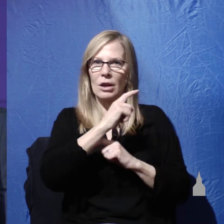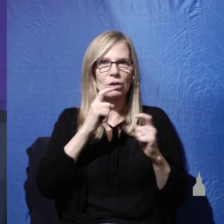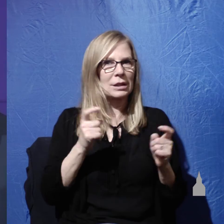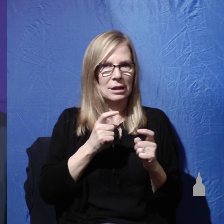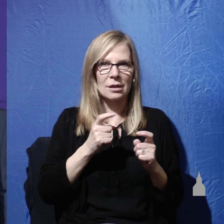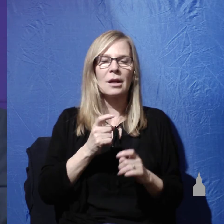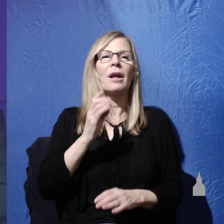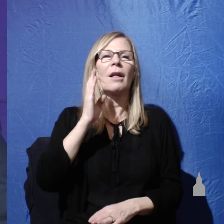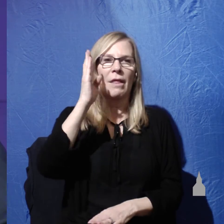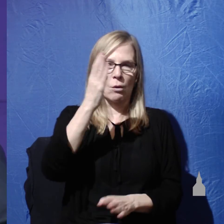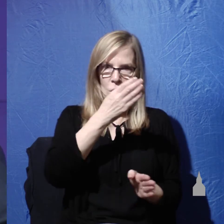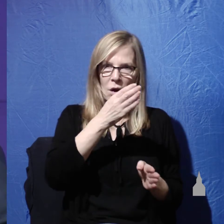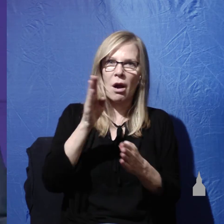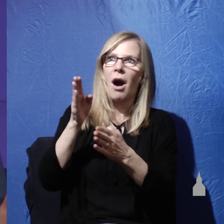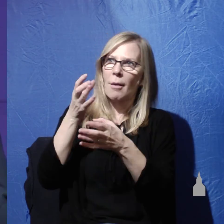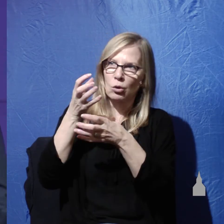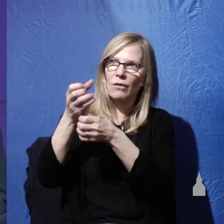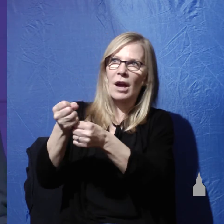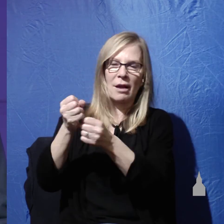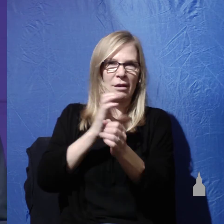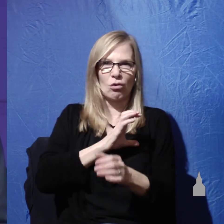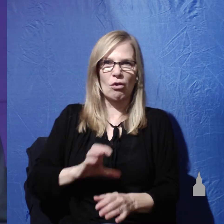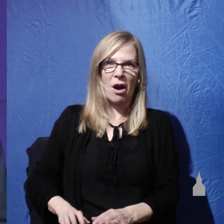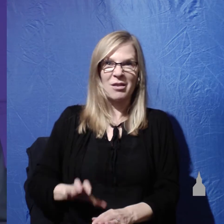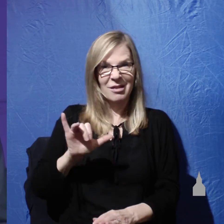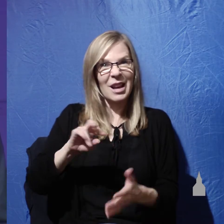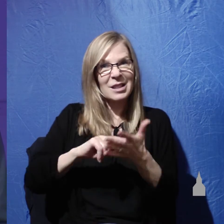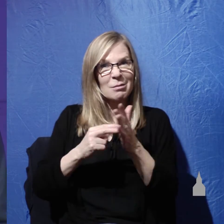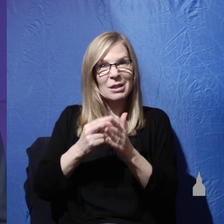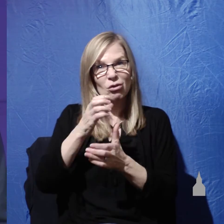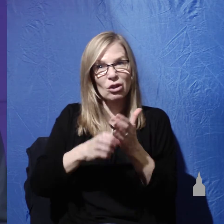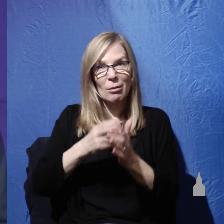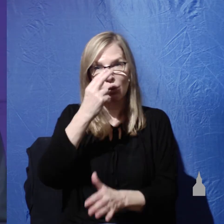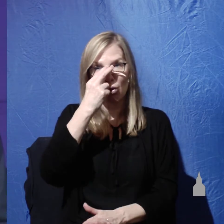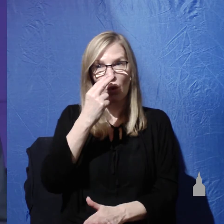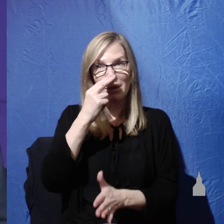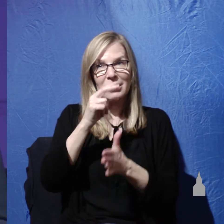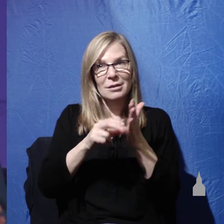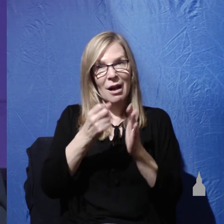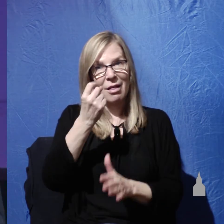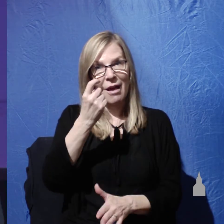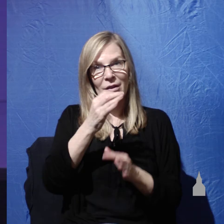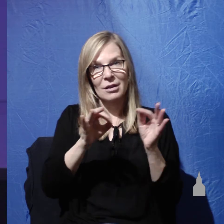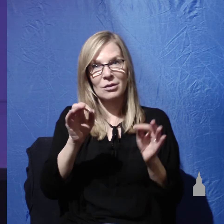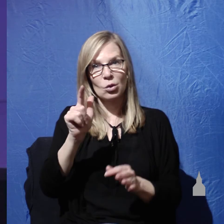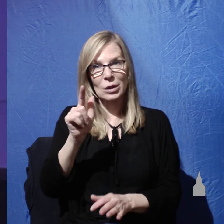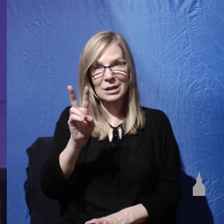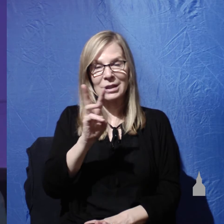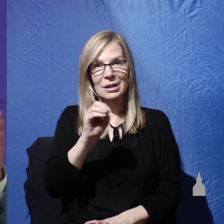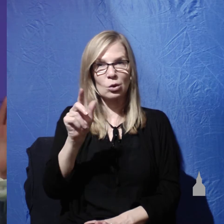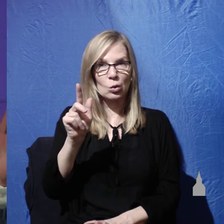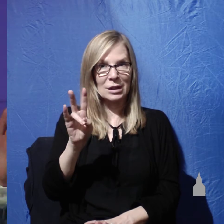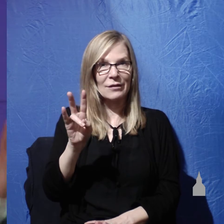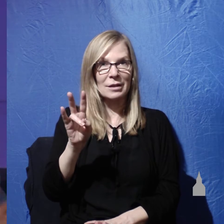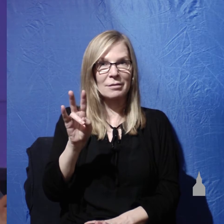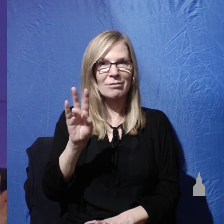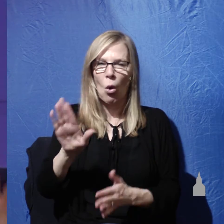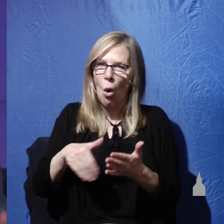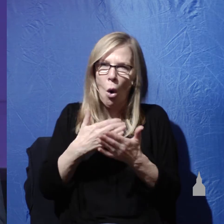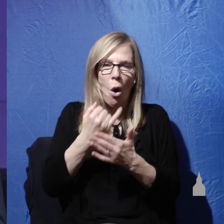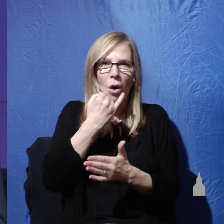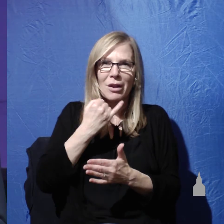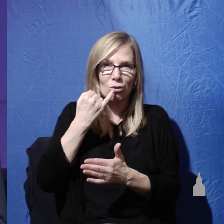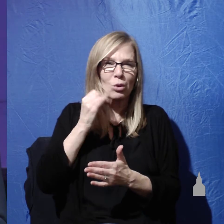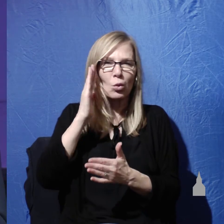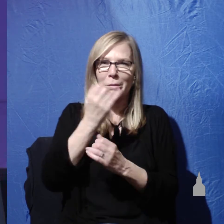sin. They will come to faith in Christ. That's the meaning of Romans 11:26 and 27. So all Israel will be saved, meaning Israel at